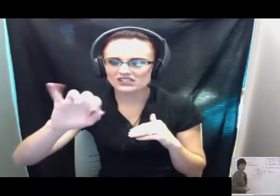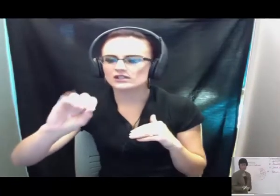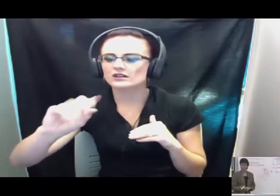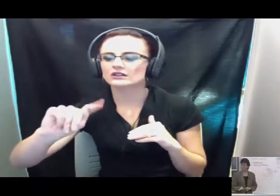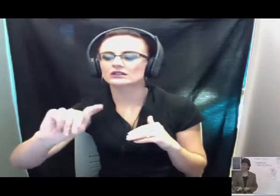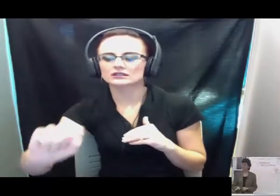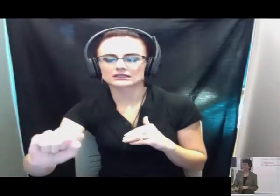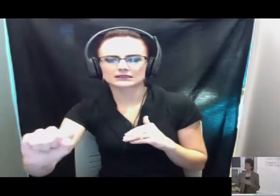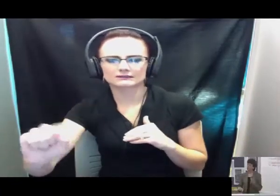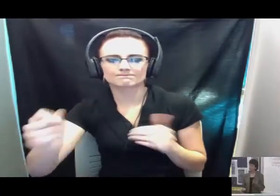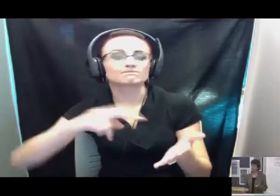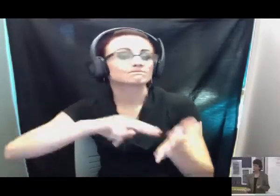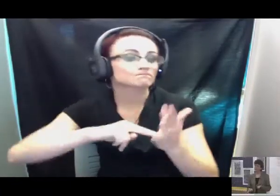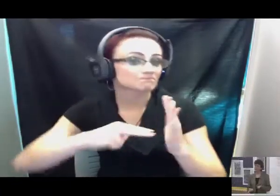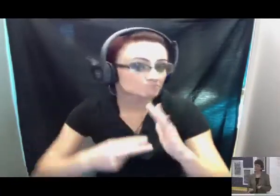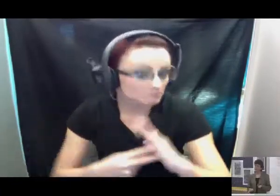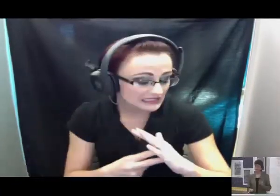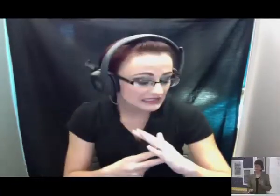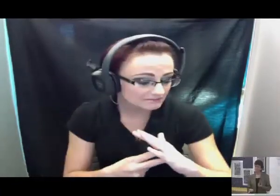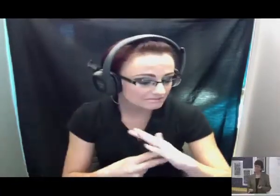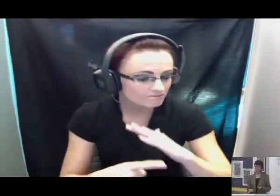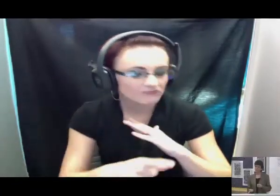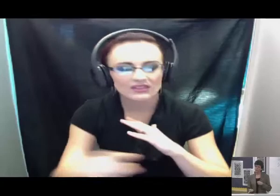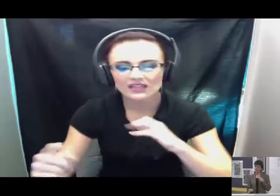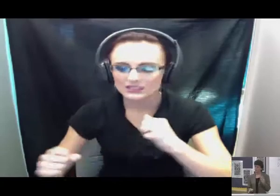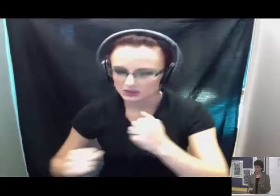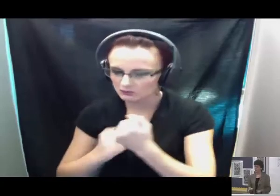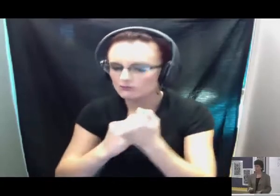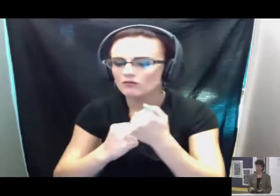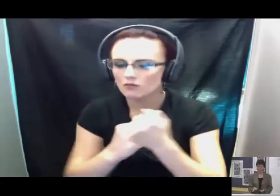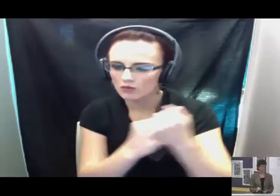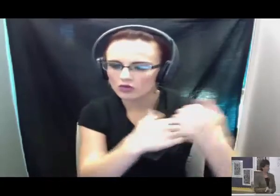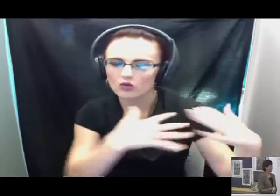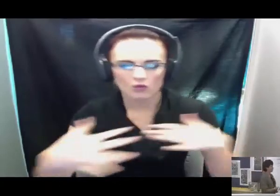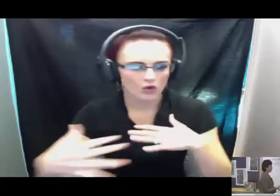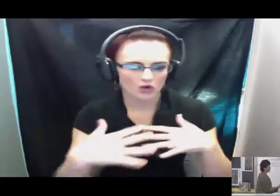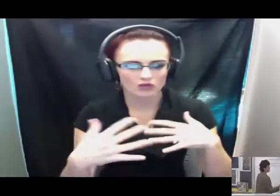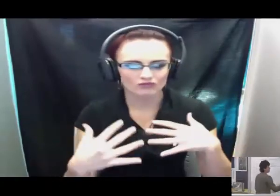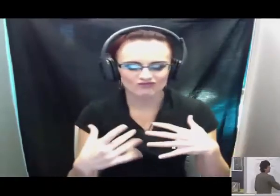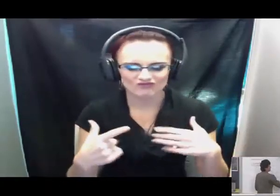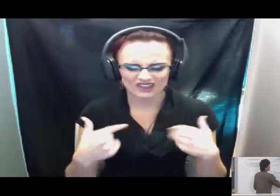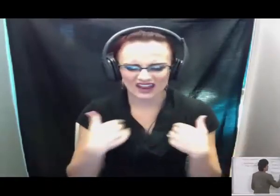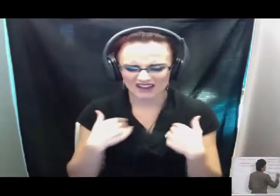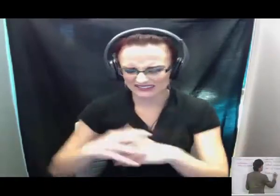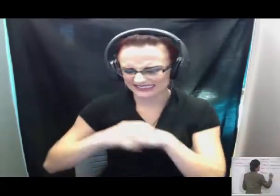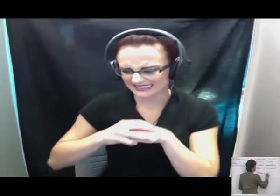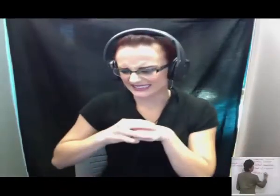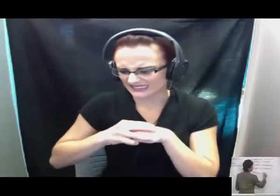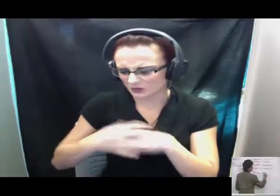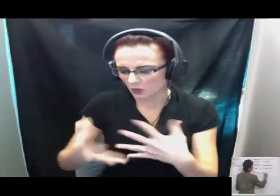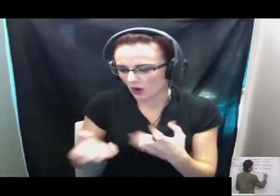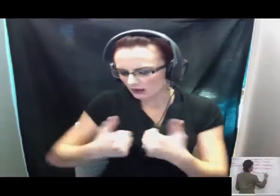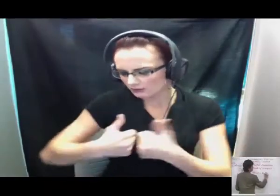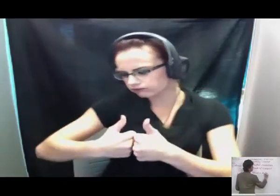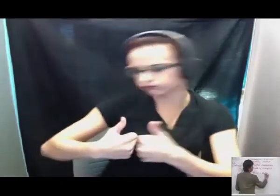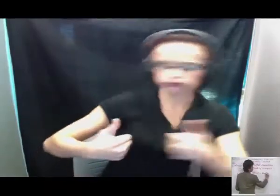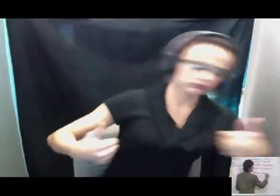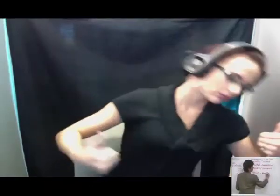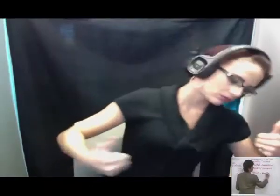And a patriot was someone who supported the war. They wanted to break away from Great Britain. So they